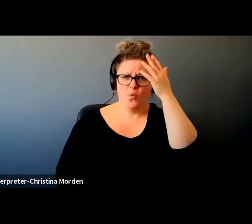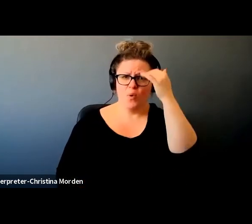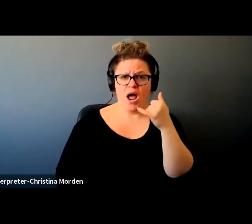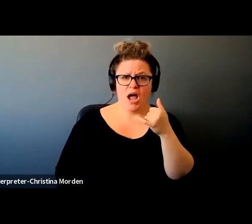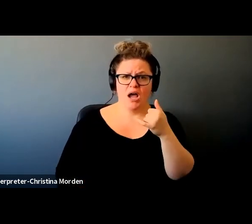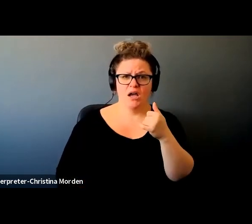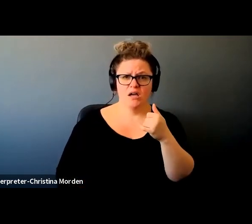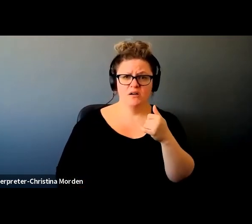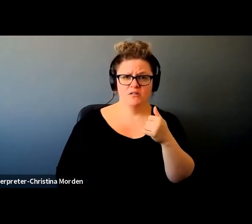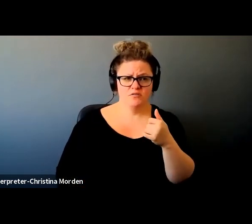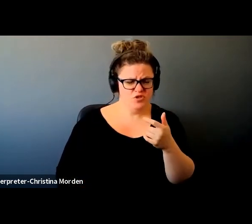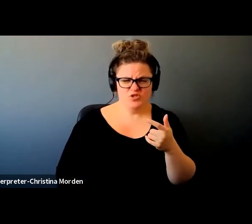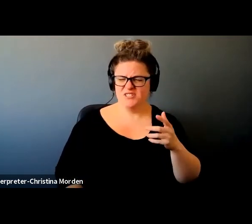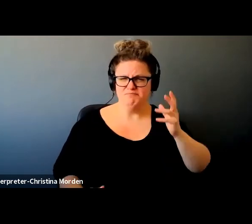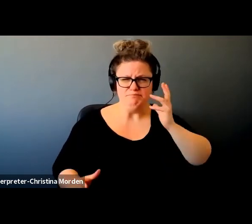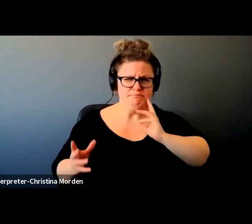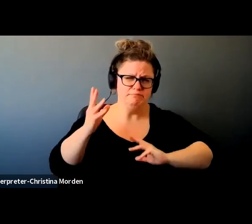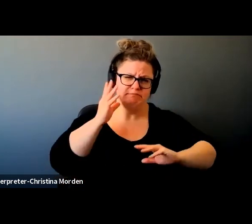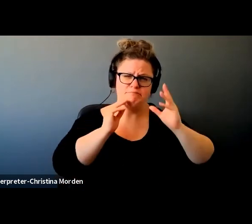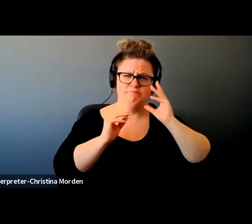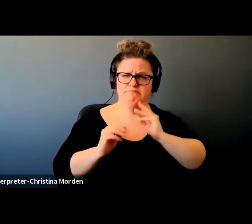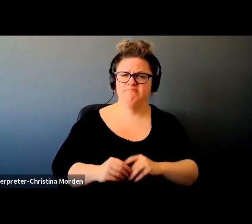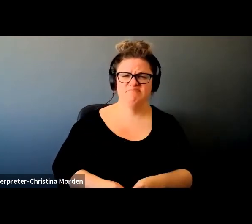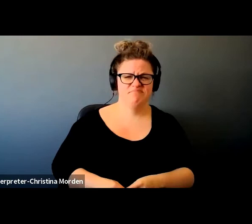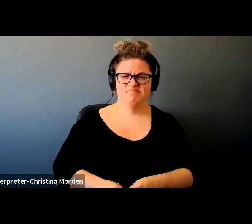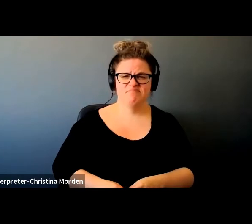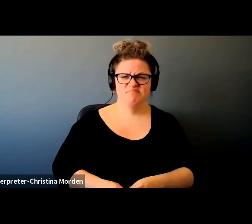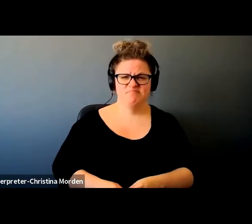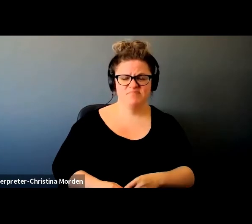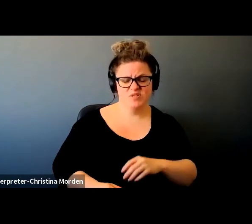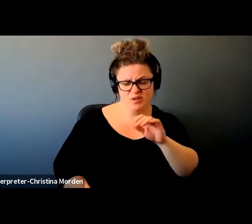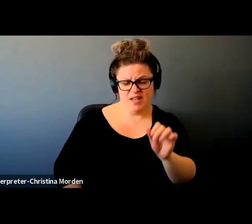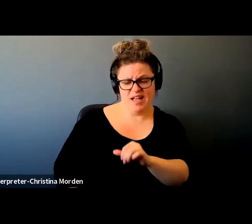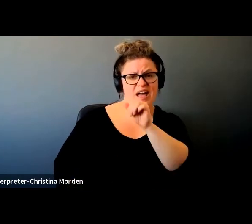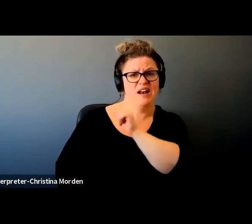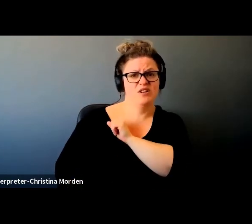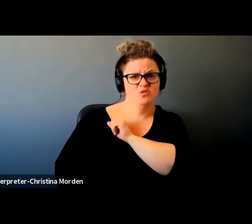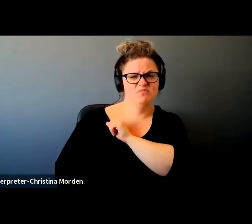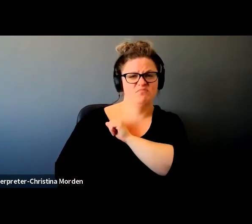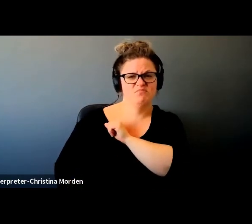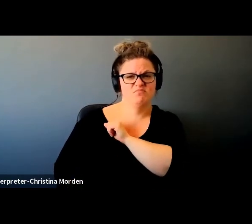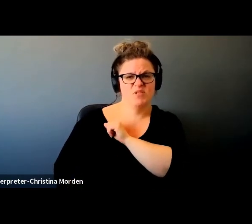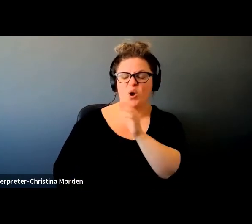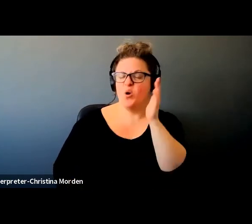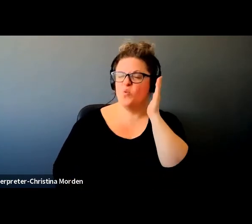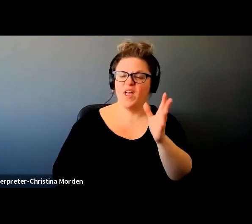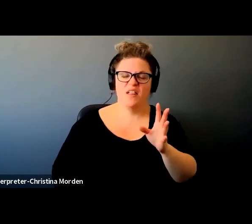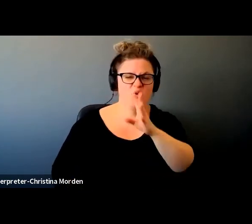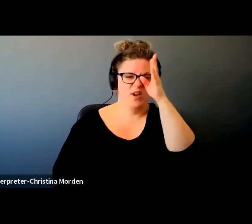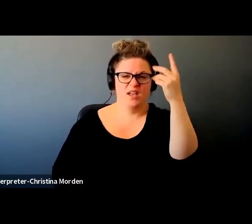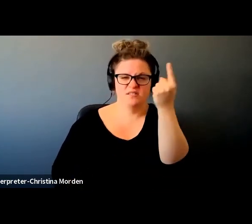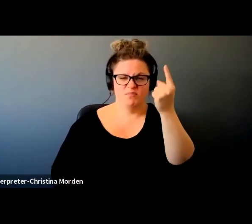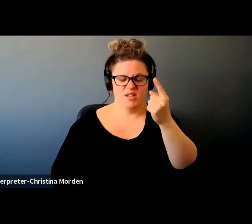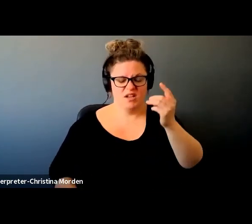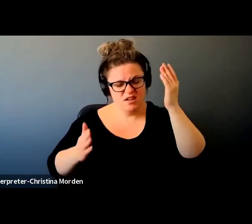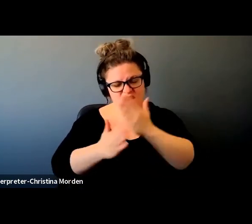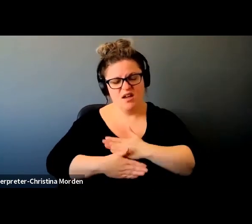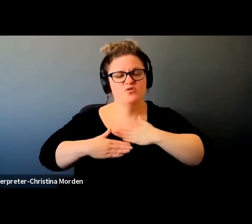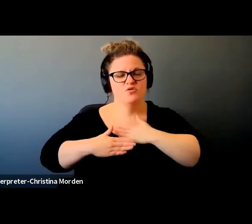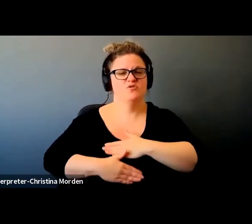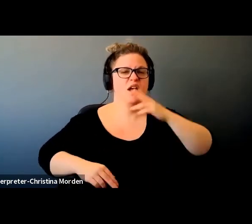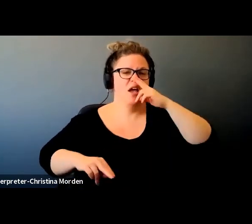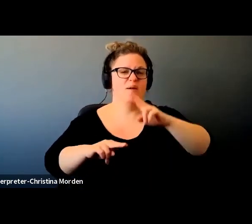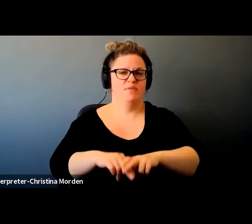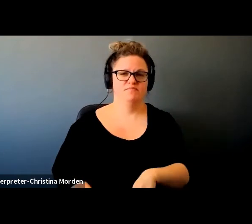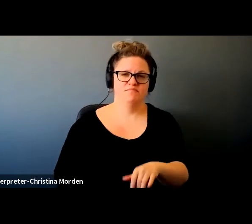firm in your convictions and your attitudes, that you will create something that is effective and entertaining. And then the